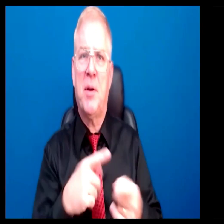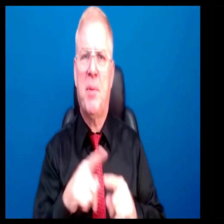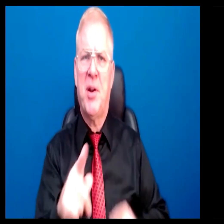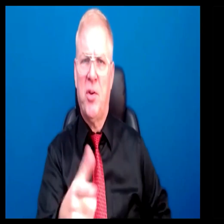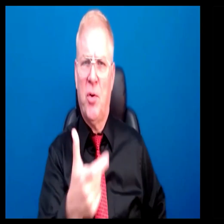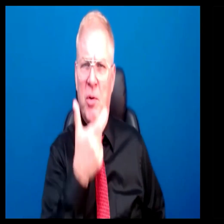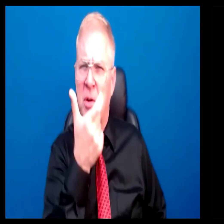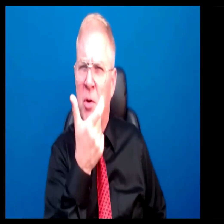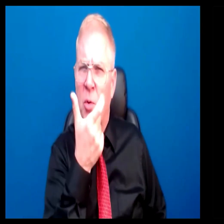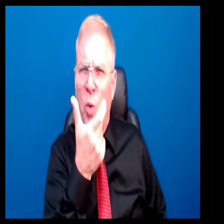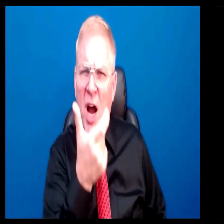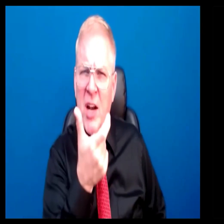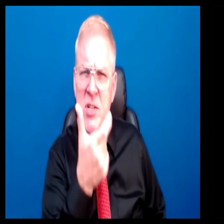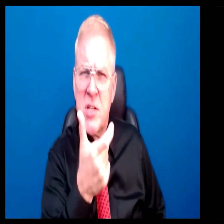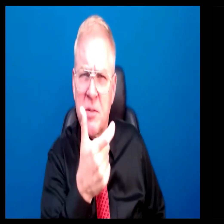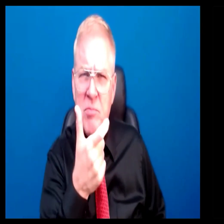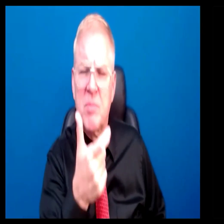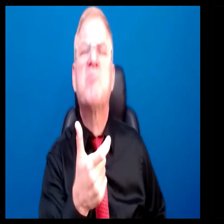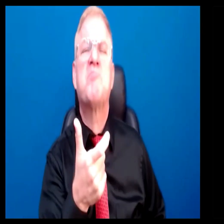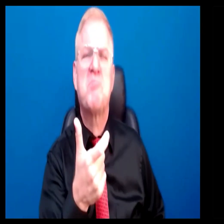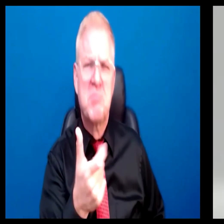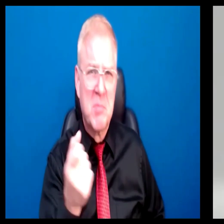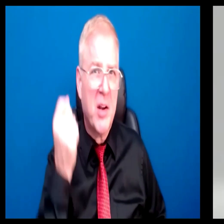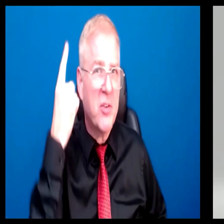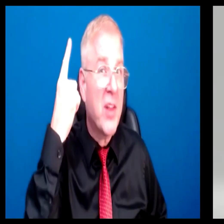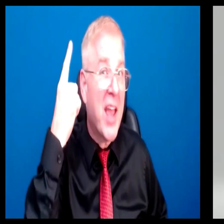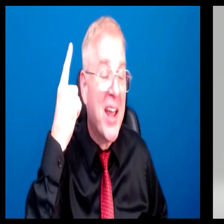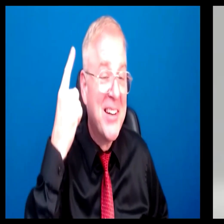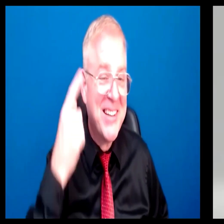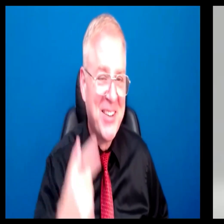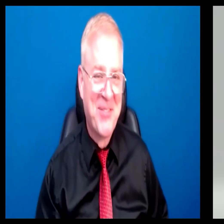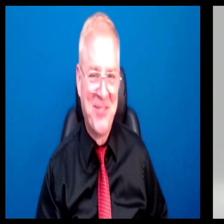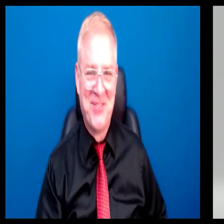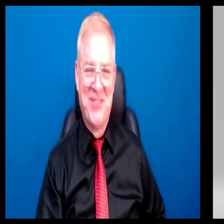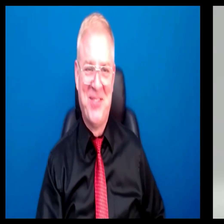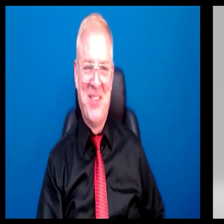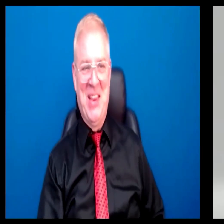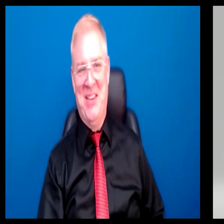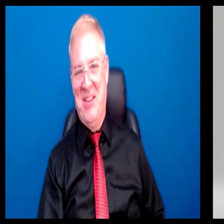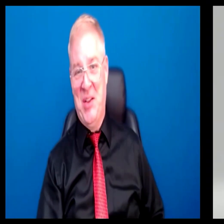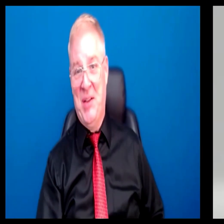a book, but you'll watch, understand.